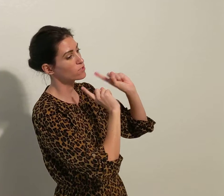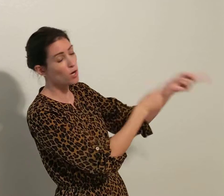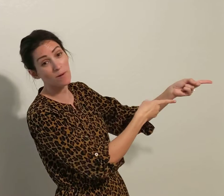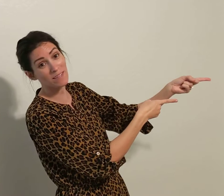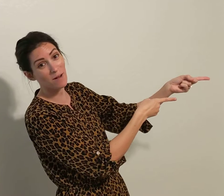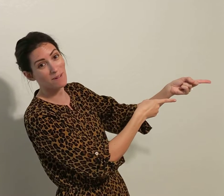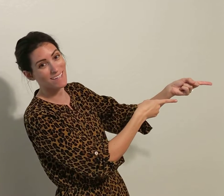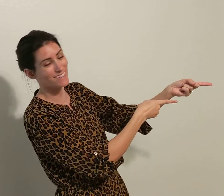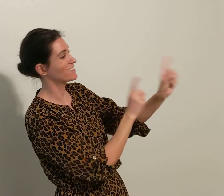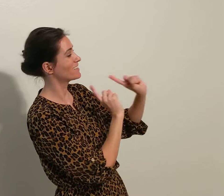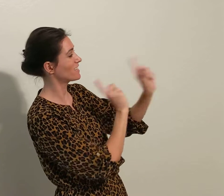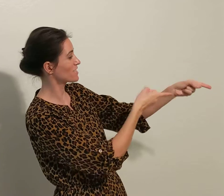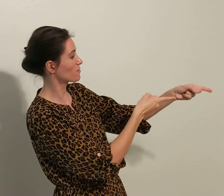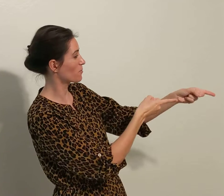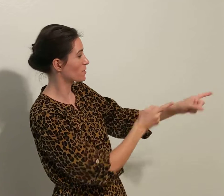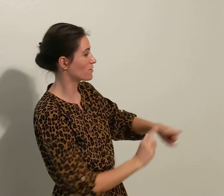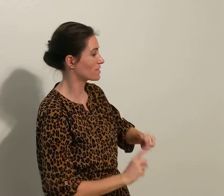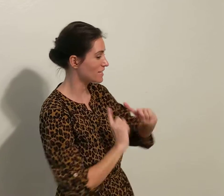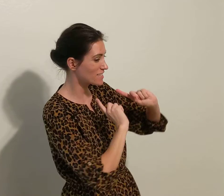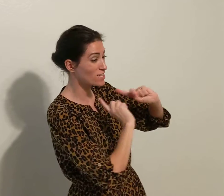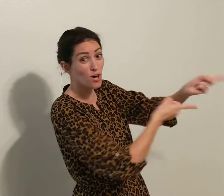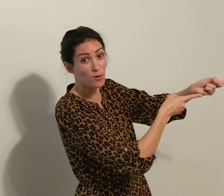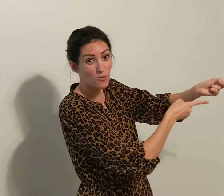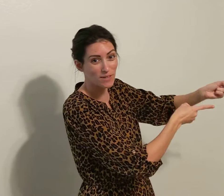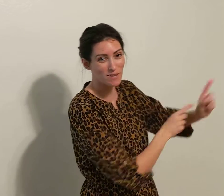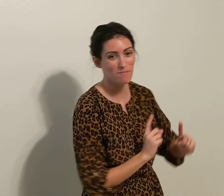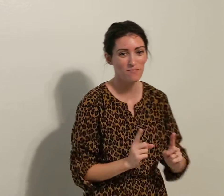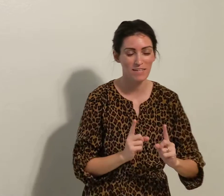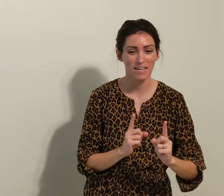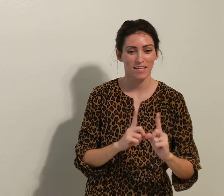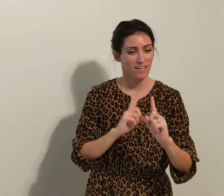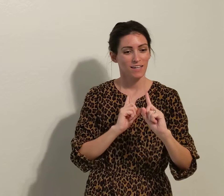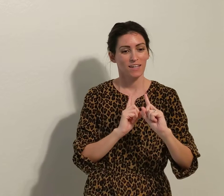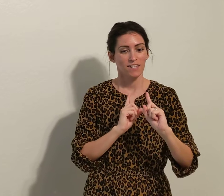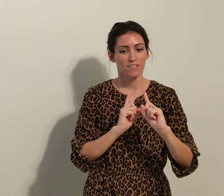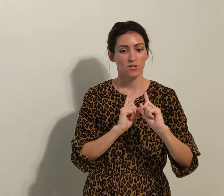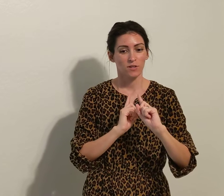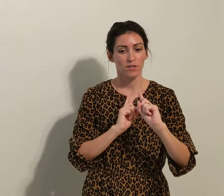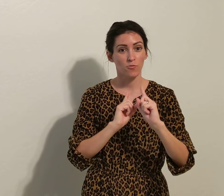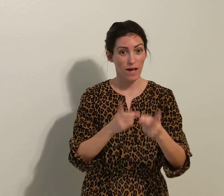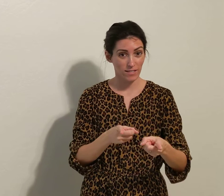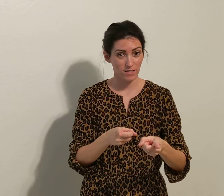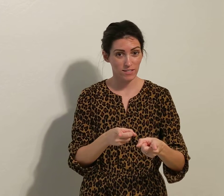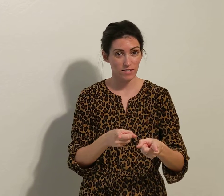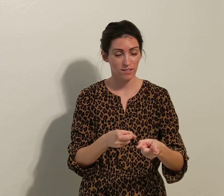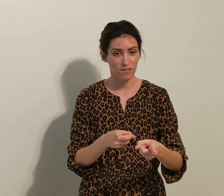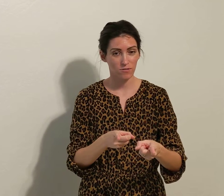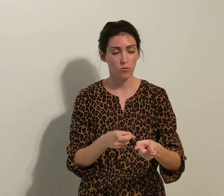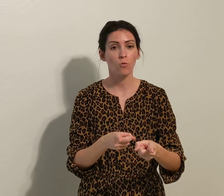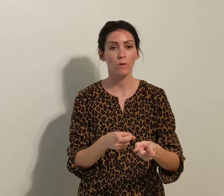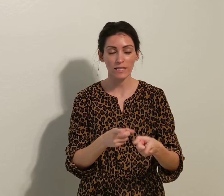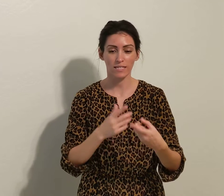going that way. That's the way we're going. Let's go. So he went